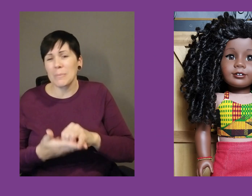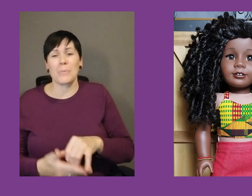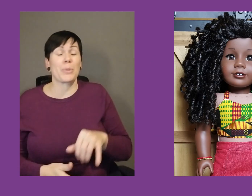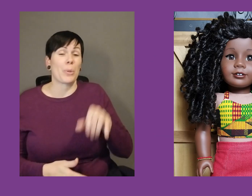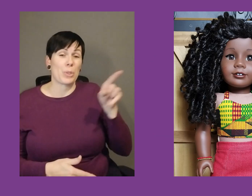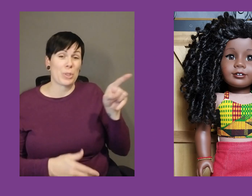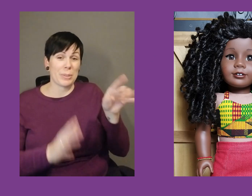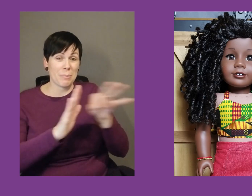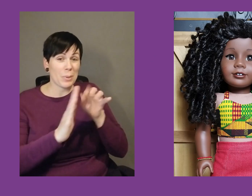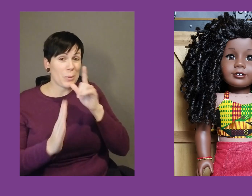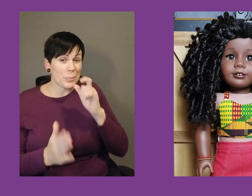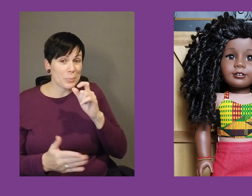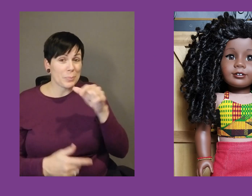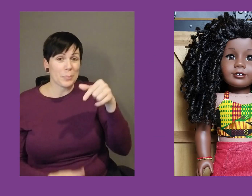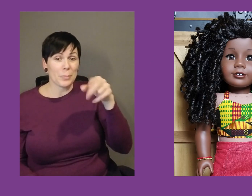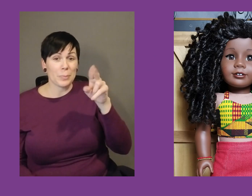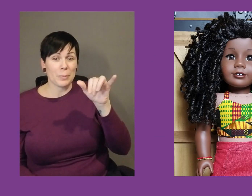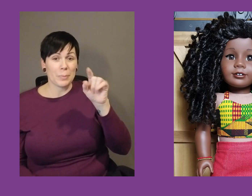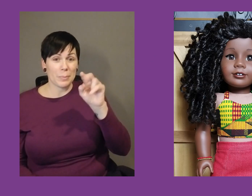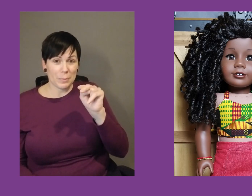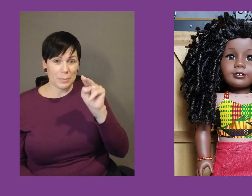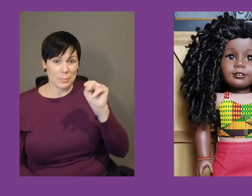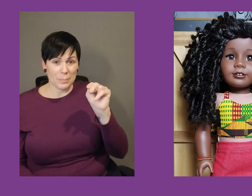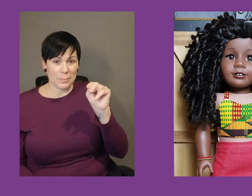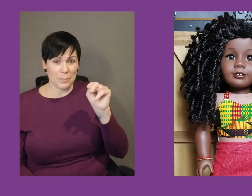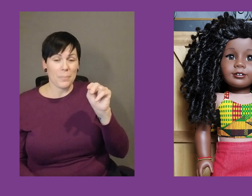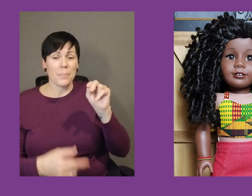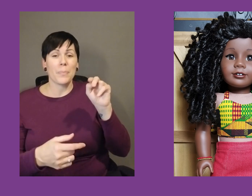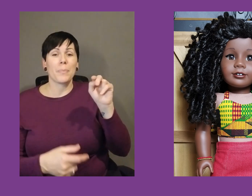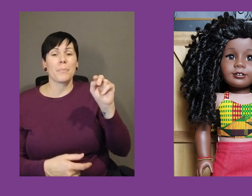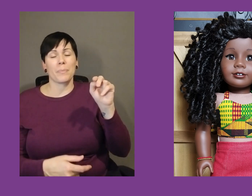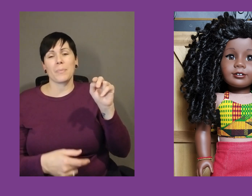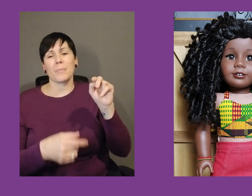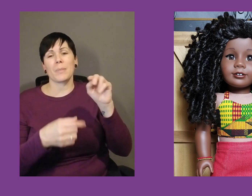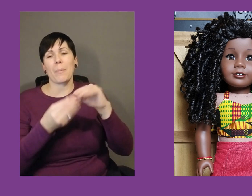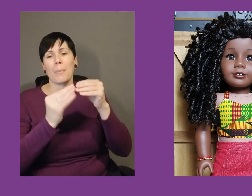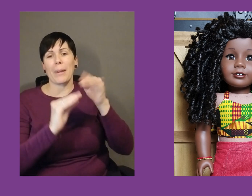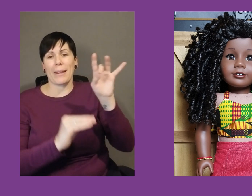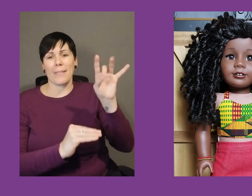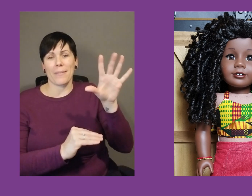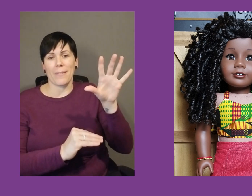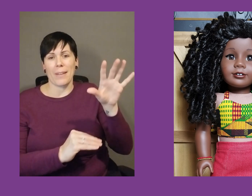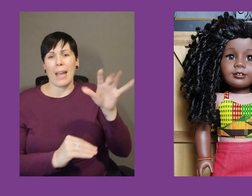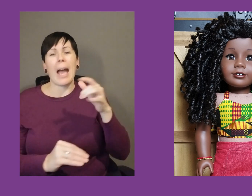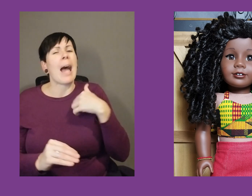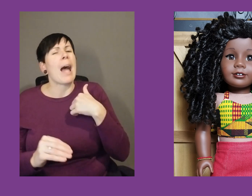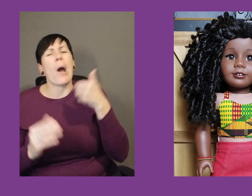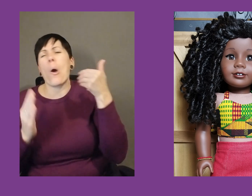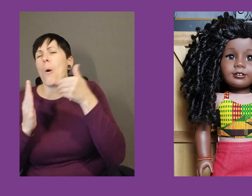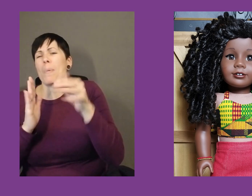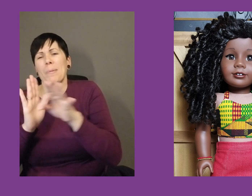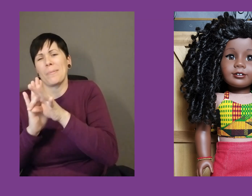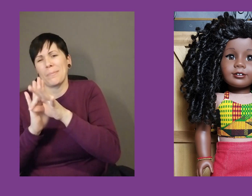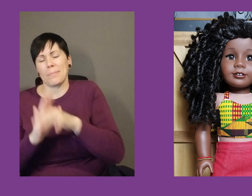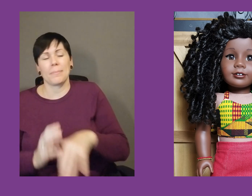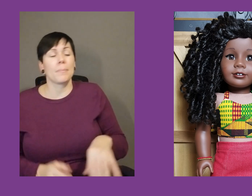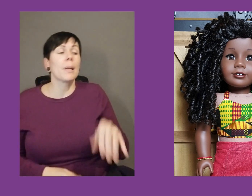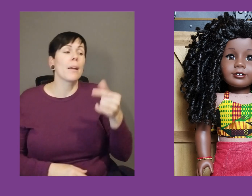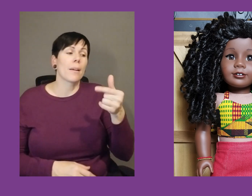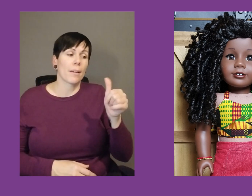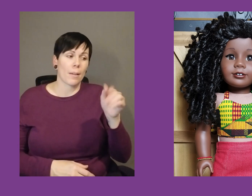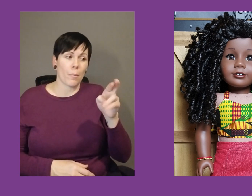Quinn, who is our Truly Me 85. Quinn was like number 21 on my list. She was so close.